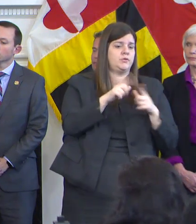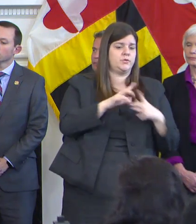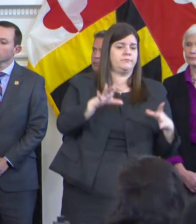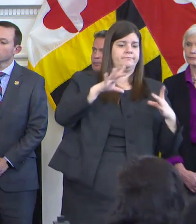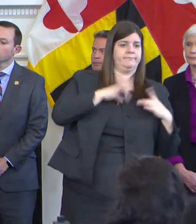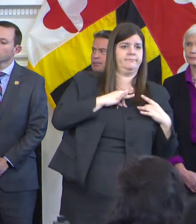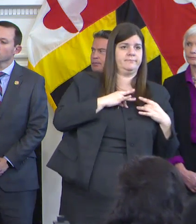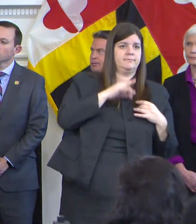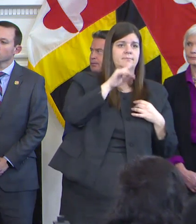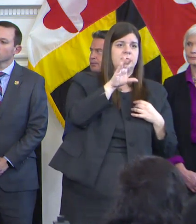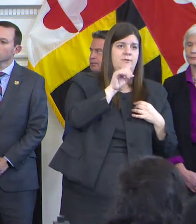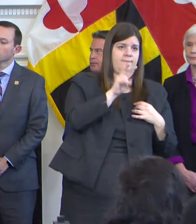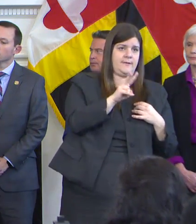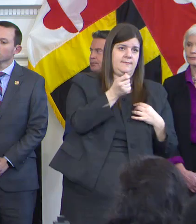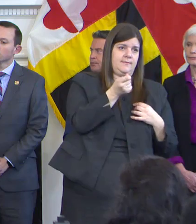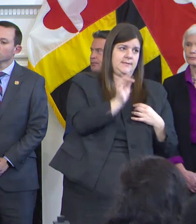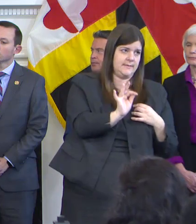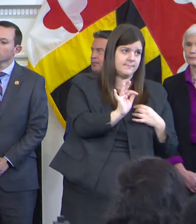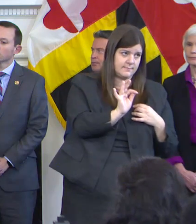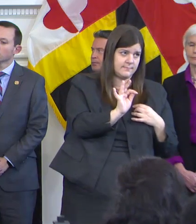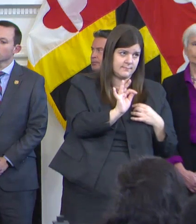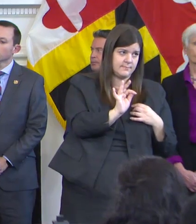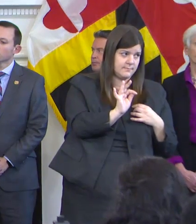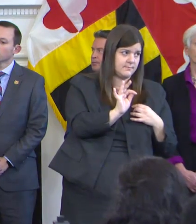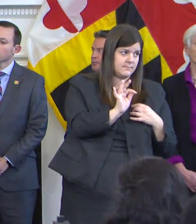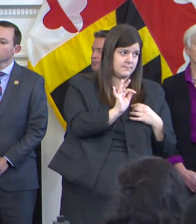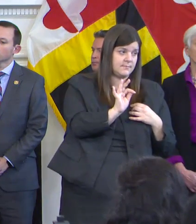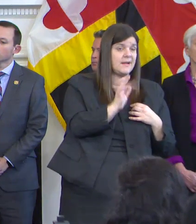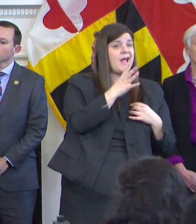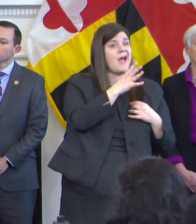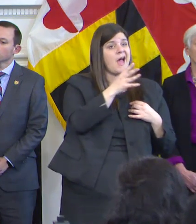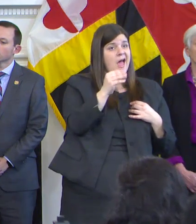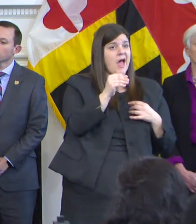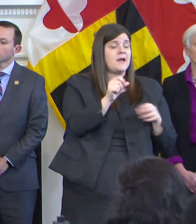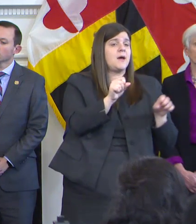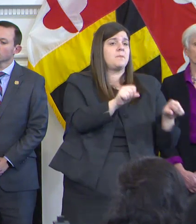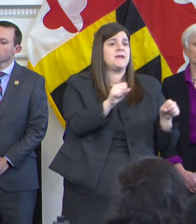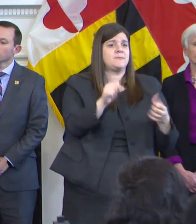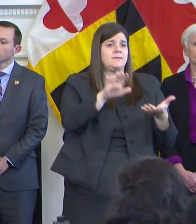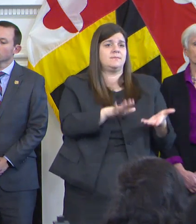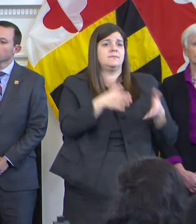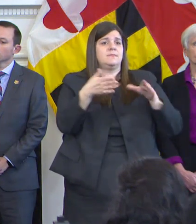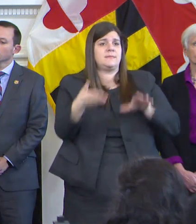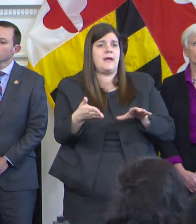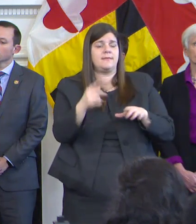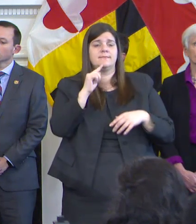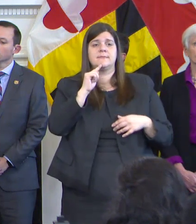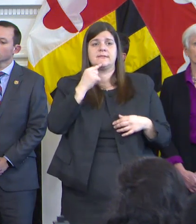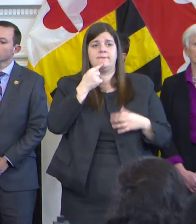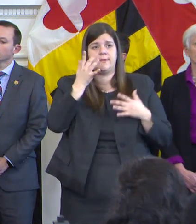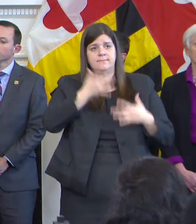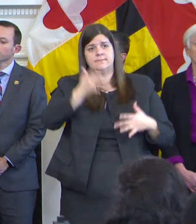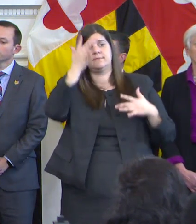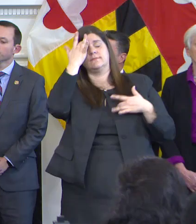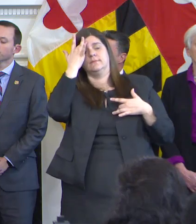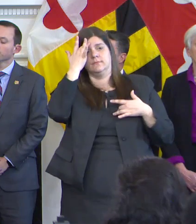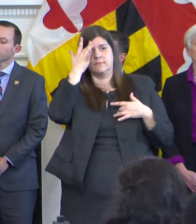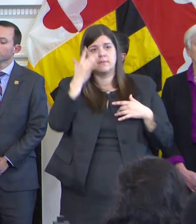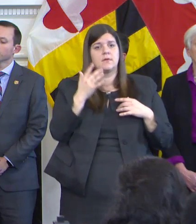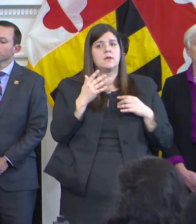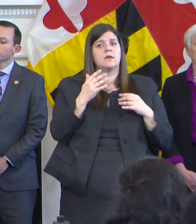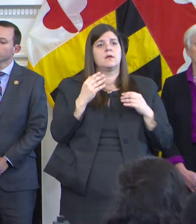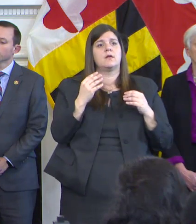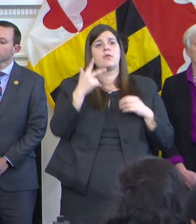of contracting the disease, with morbidity and mortality rates that are 3 to 5 times higher than most